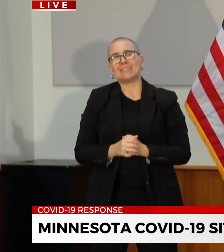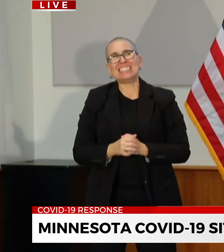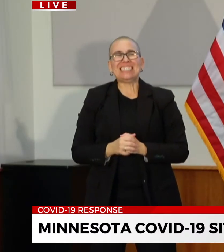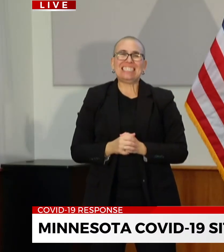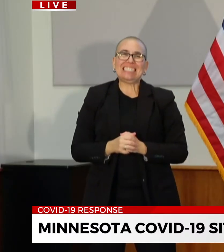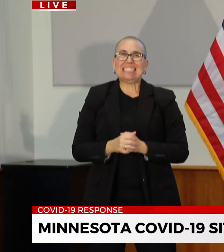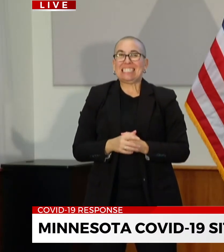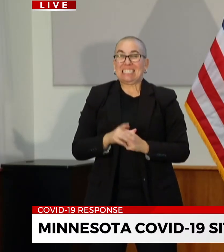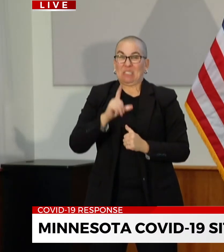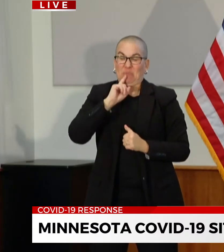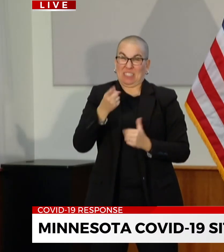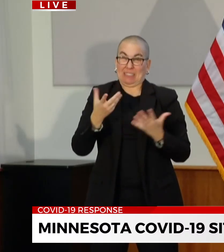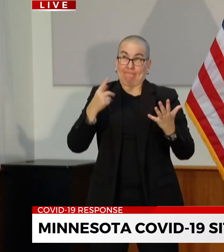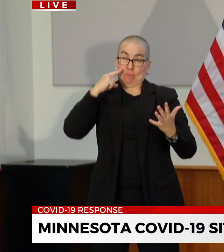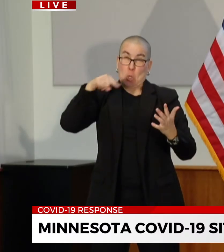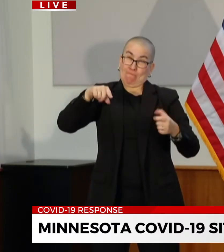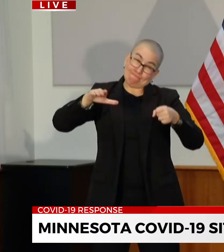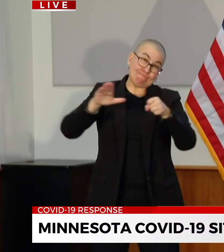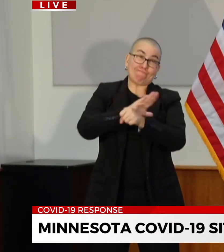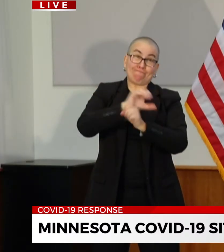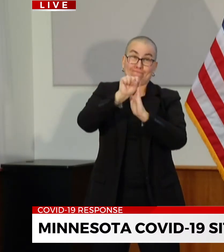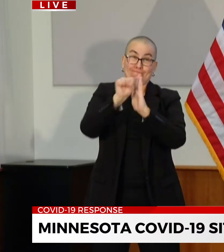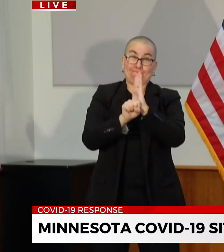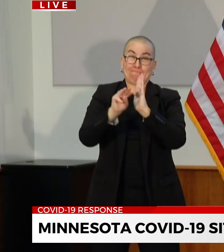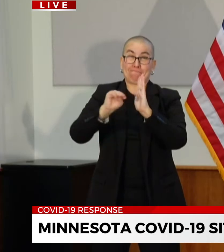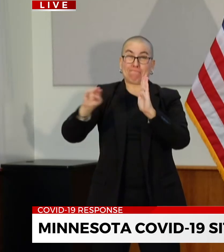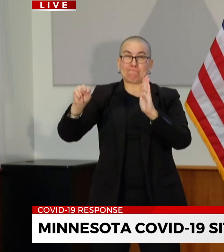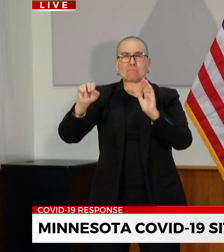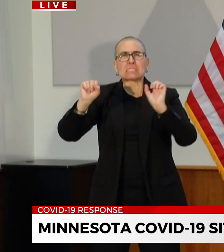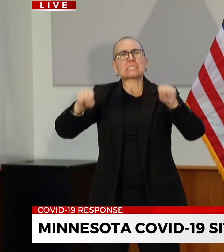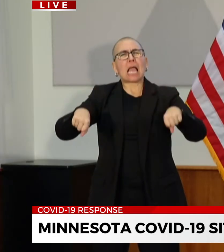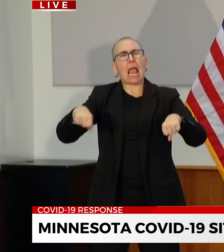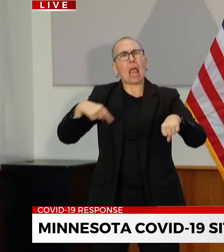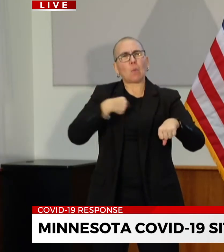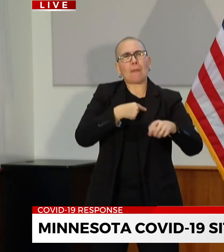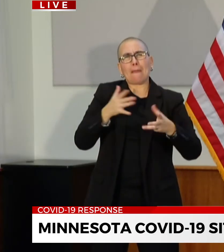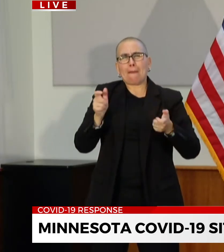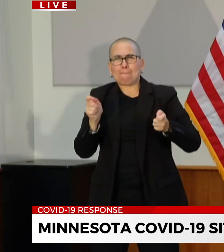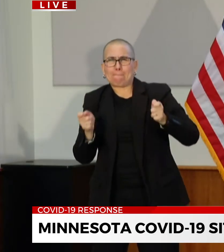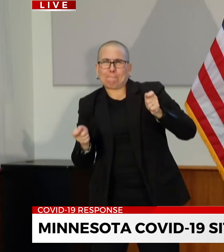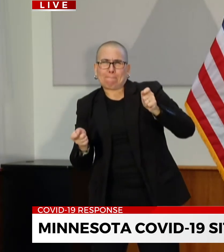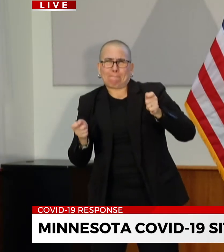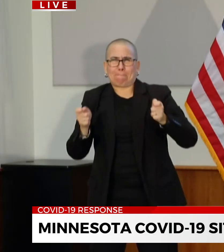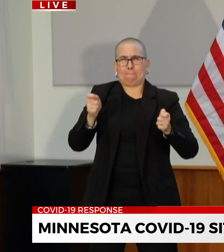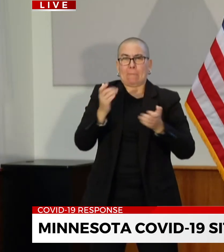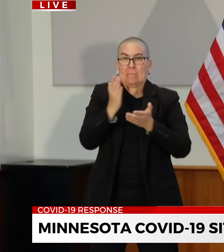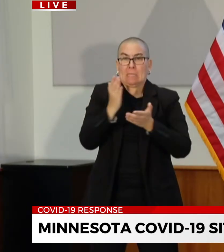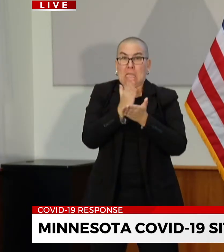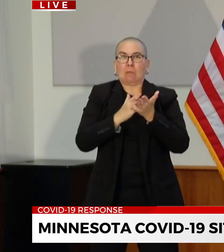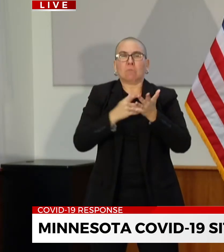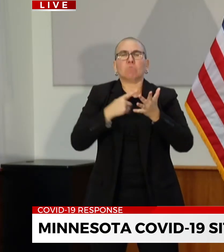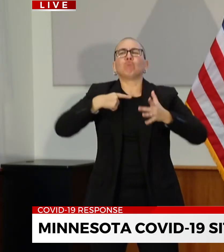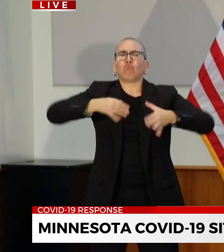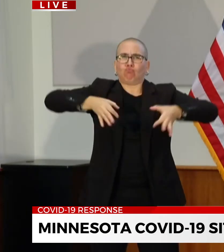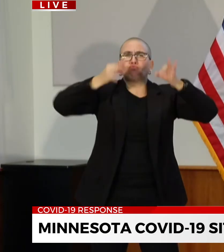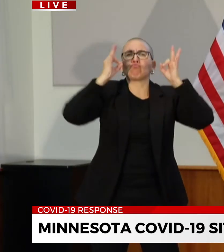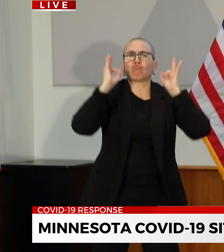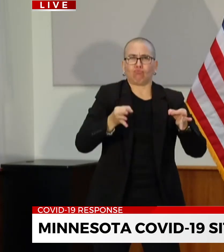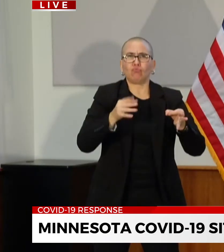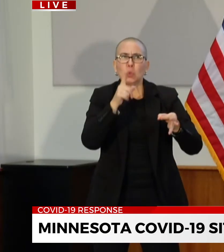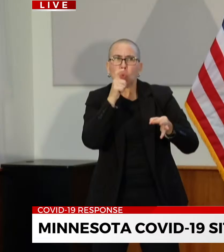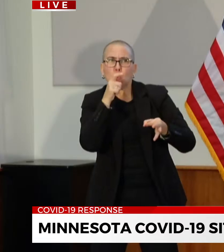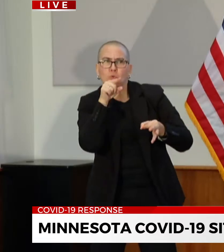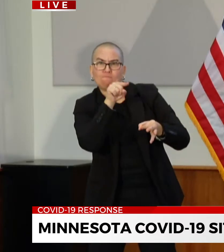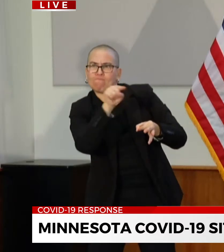for the state, we'll be able to have some influence over what subset of healthcare workers should be prioritized first. So the